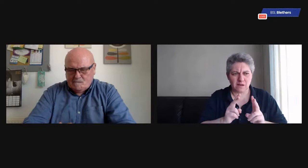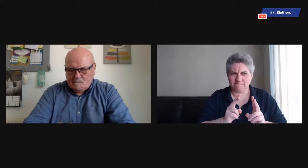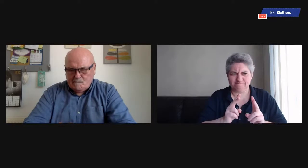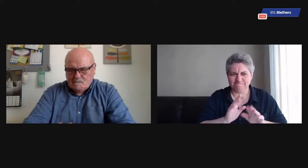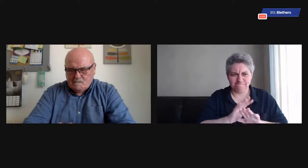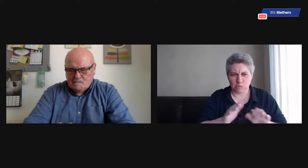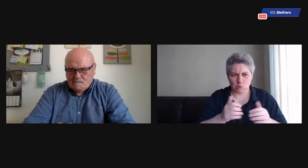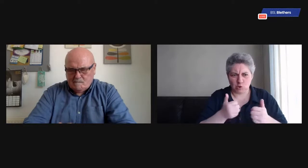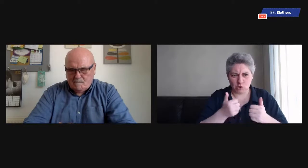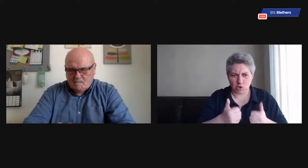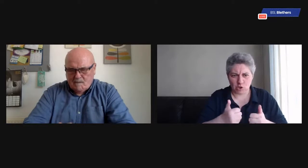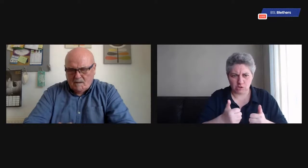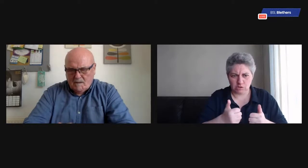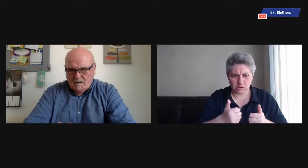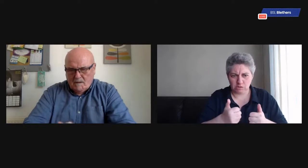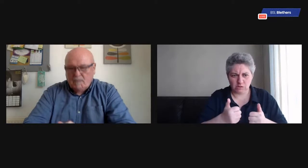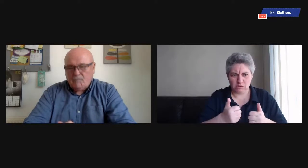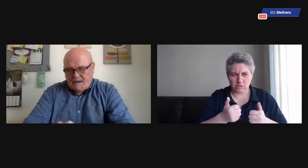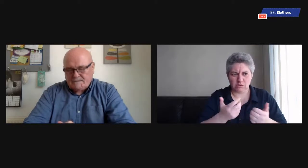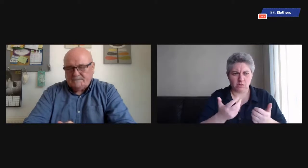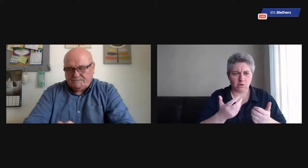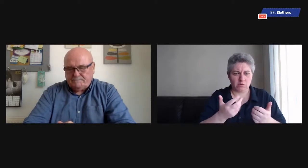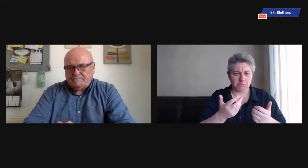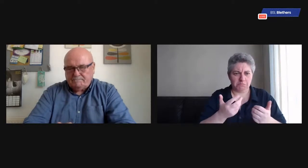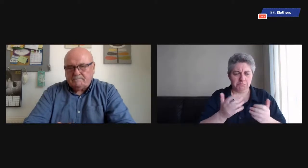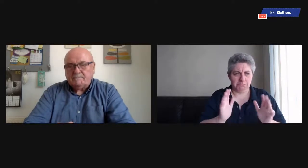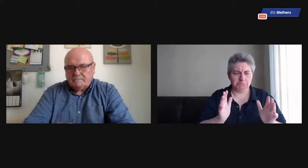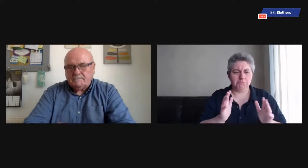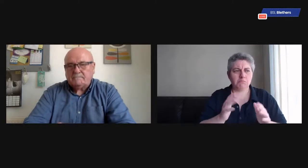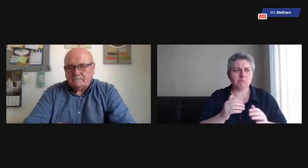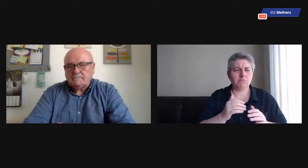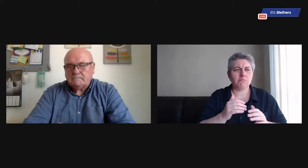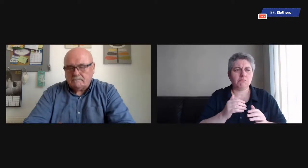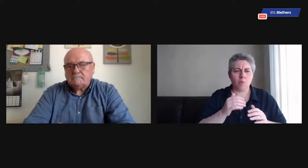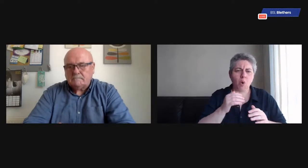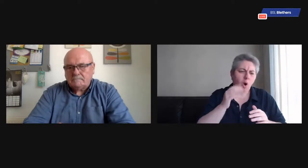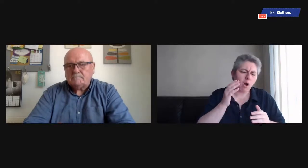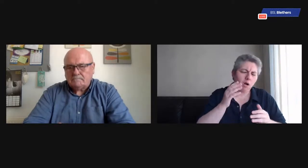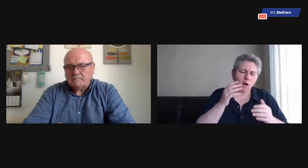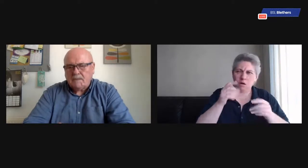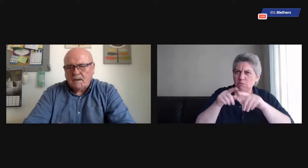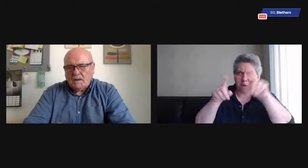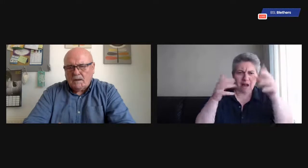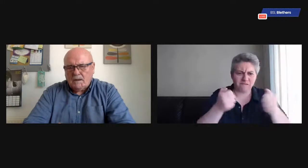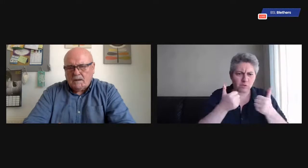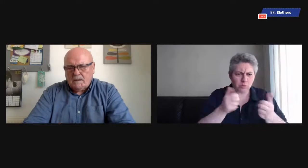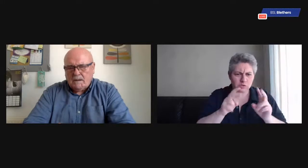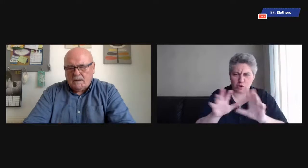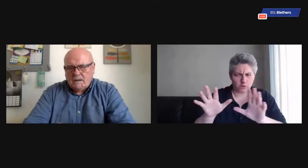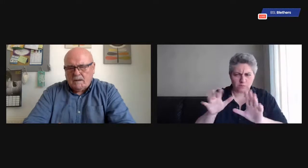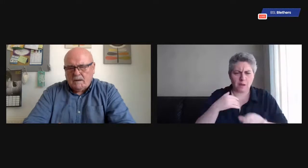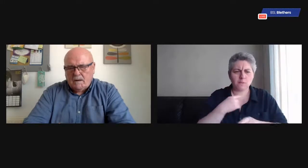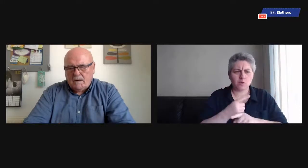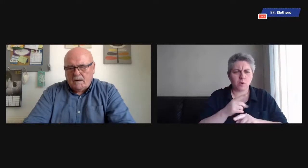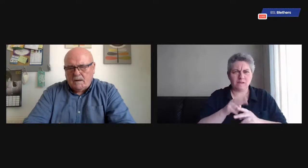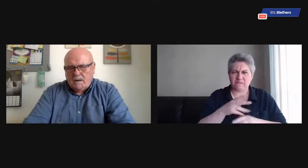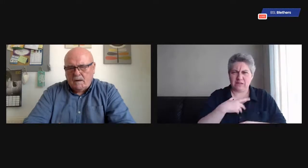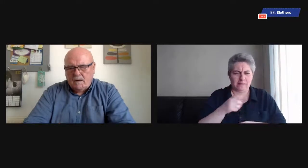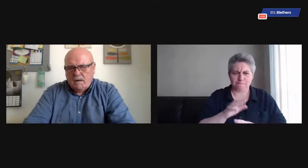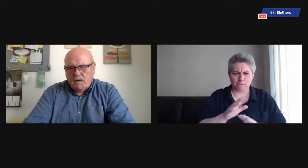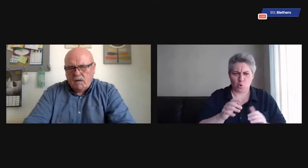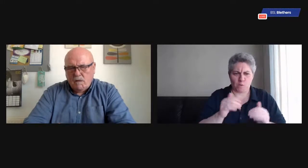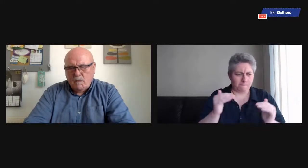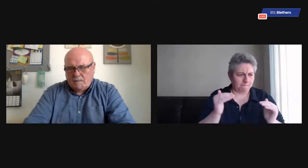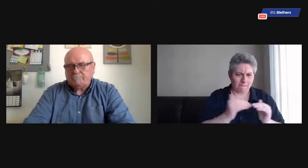matter, and say you saw the interpreter was not very good at all. I mean, really, I mean, we're